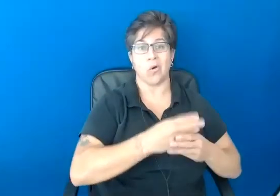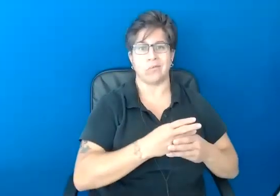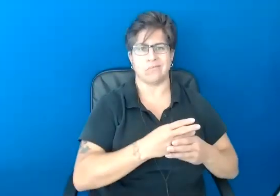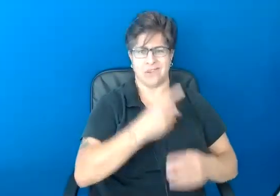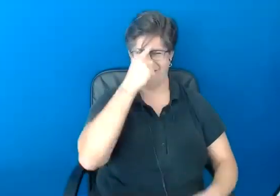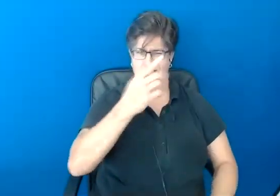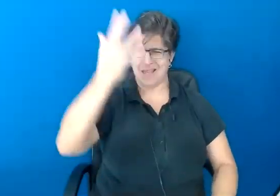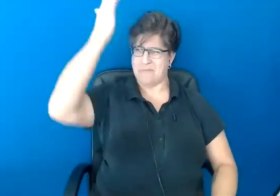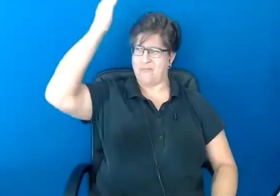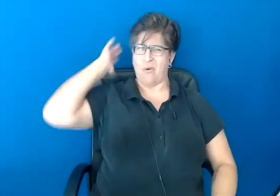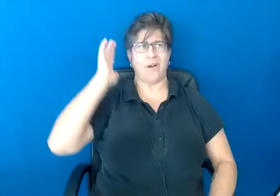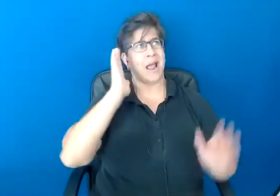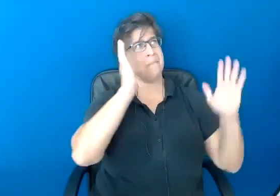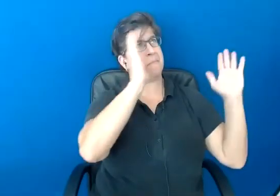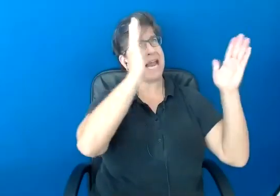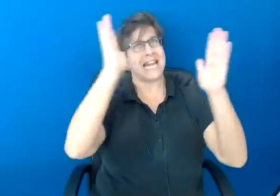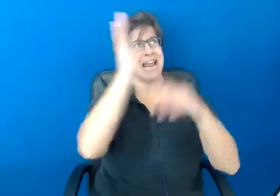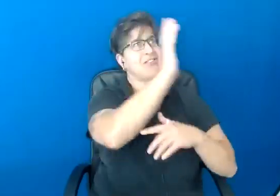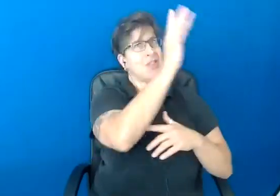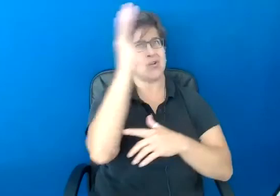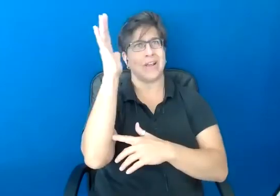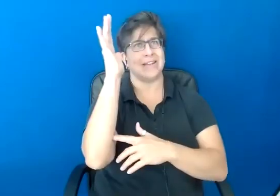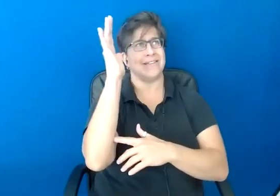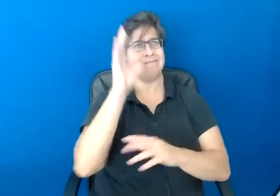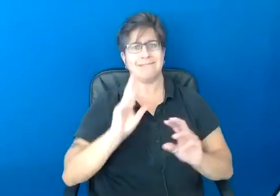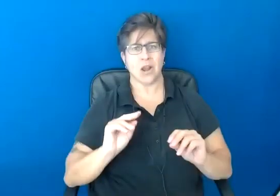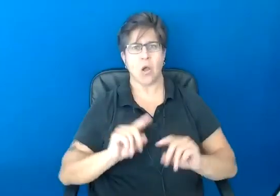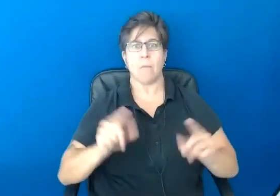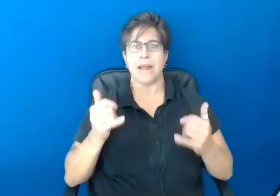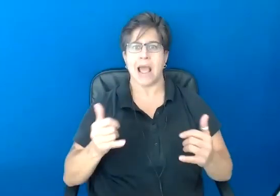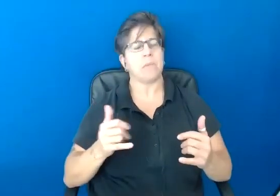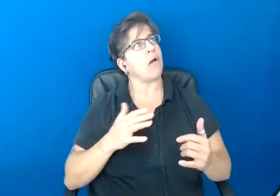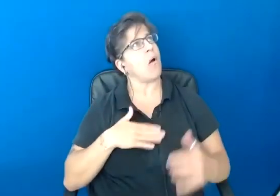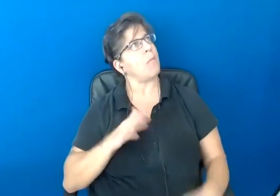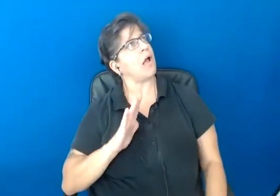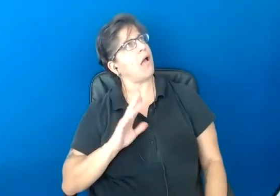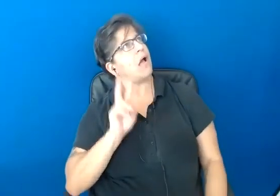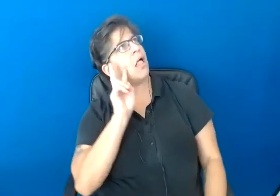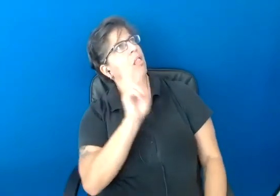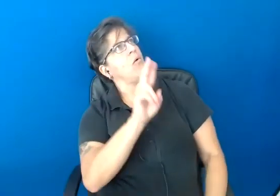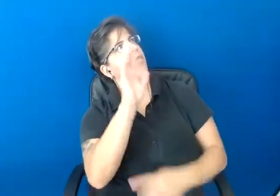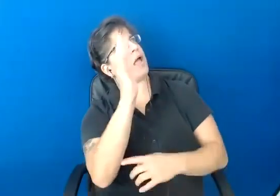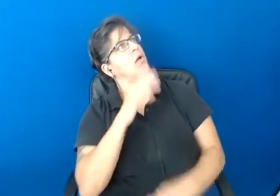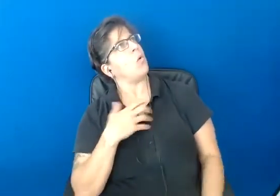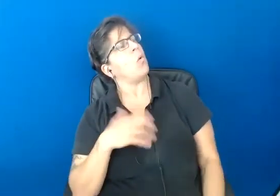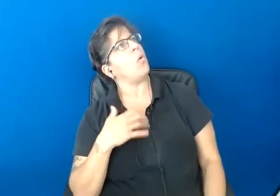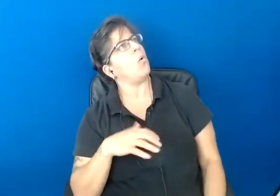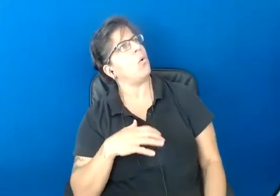God, look, things I never noticed because I'm a swimmer. It's just amazing where you can find places of